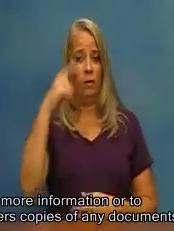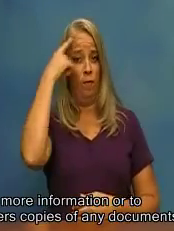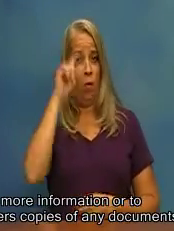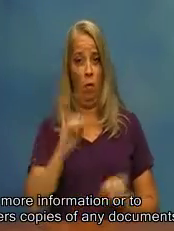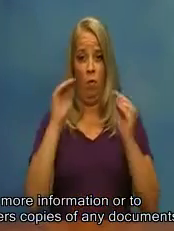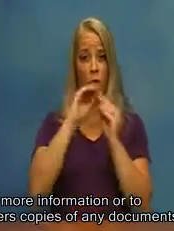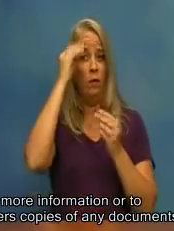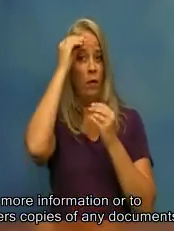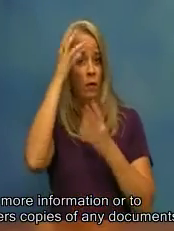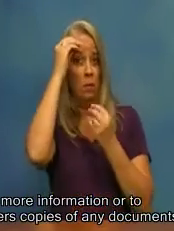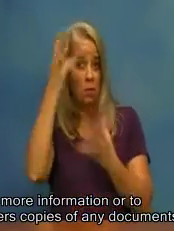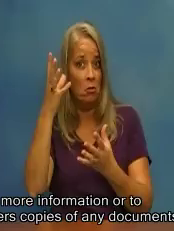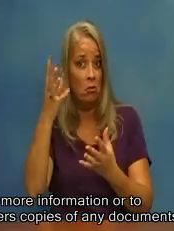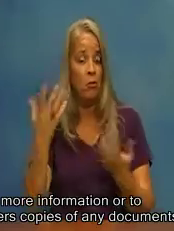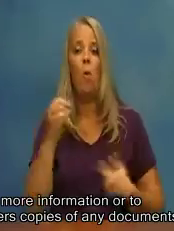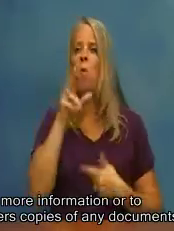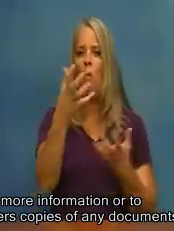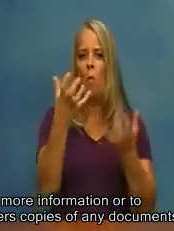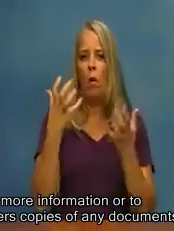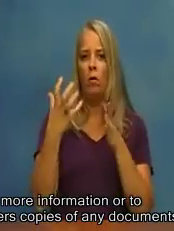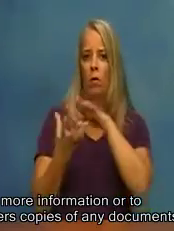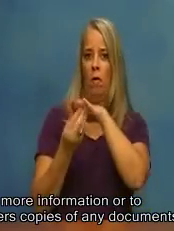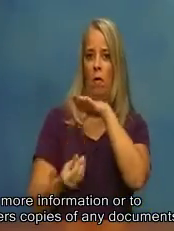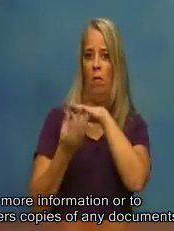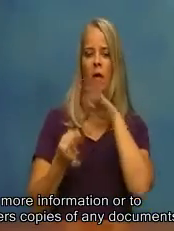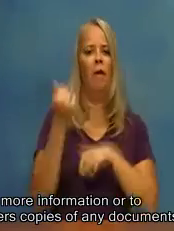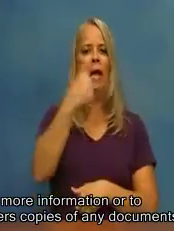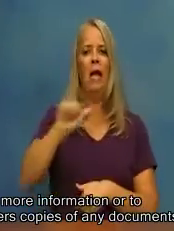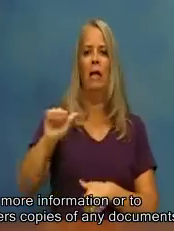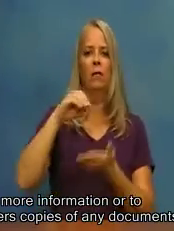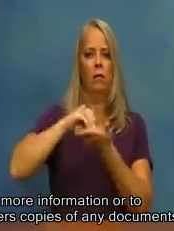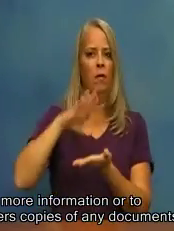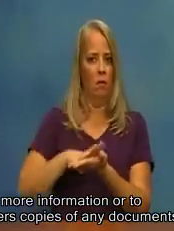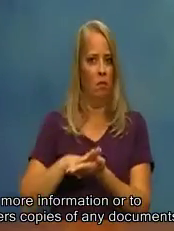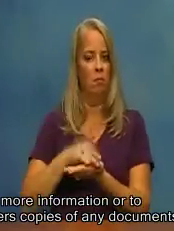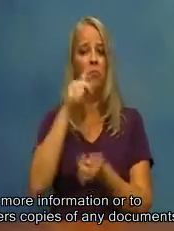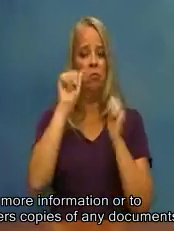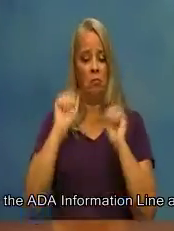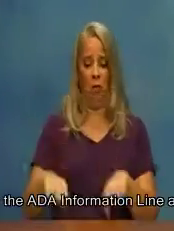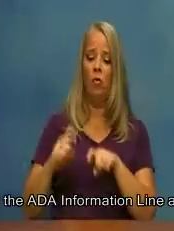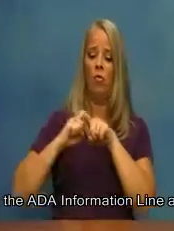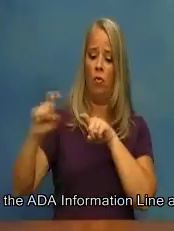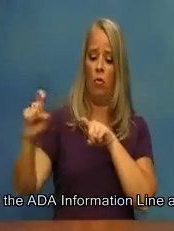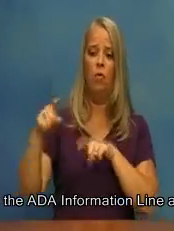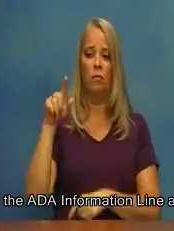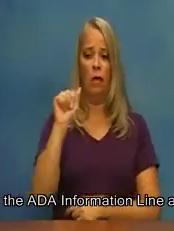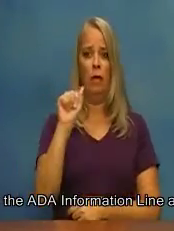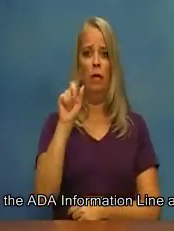For more information or to order copies of any documents... Call the ADA